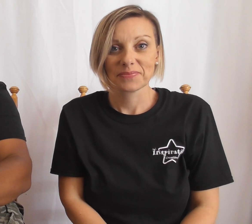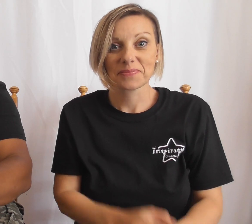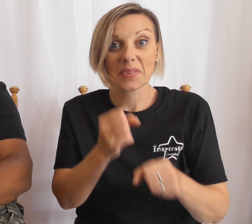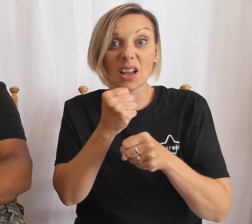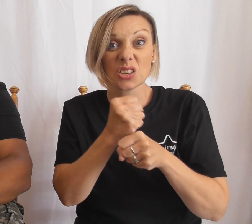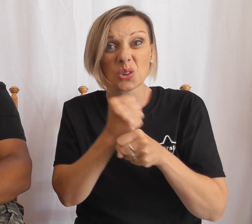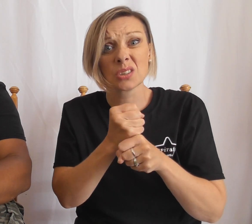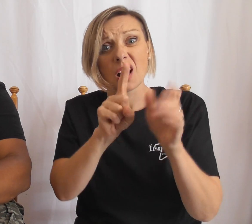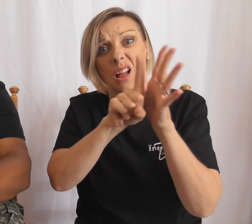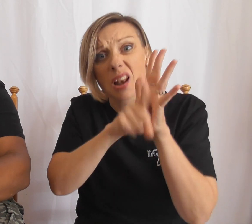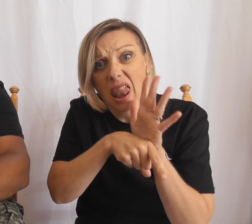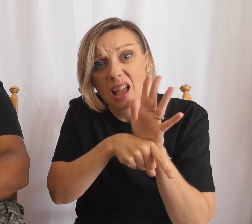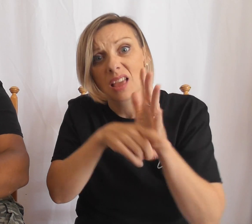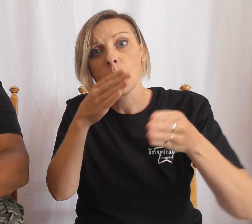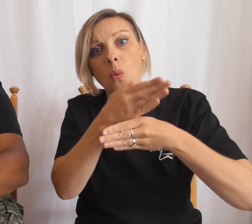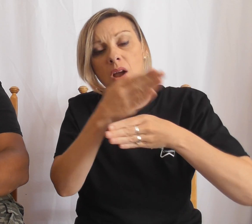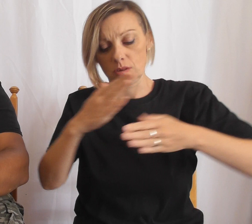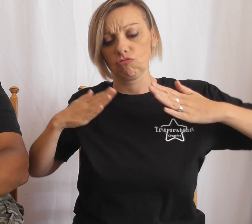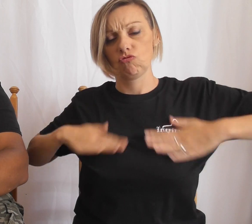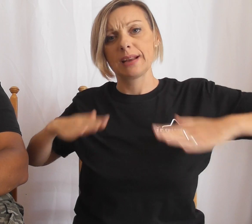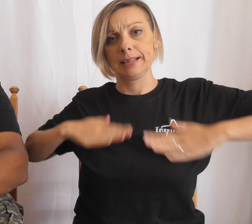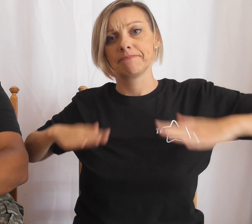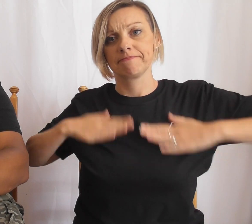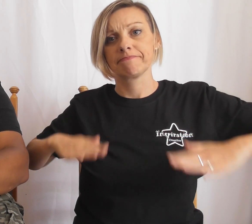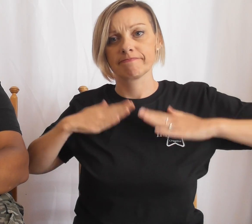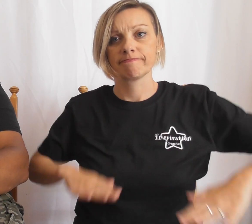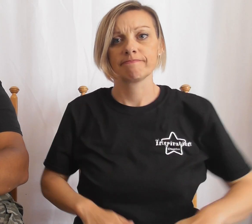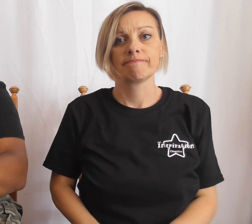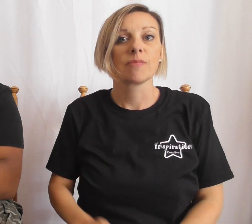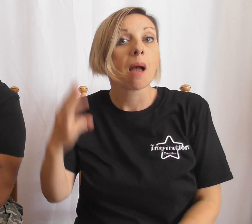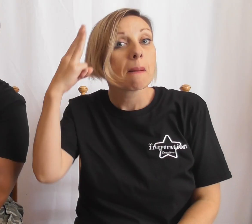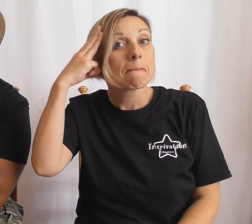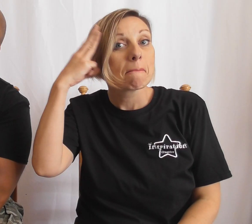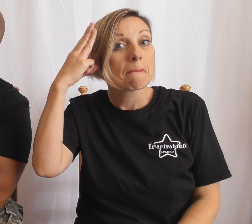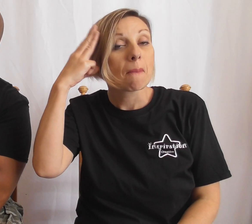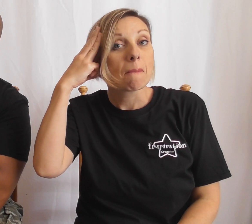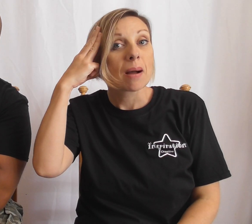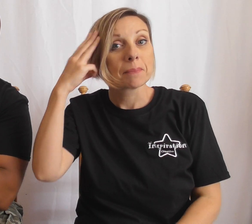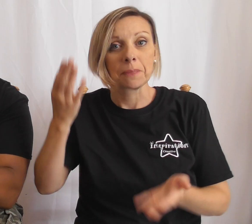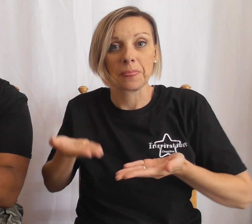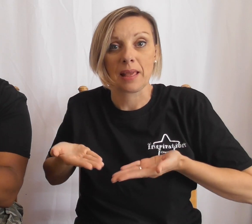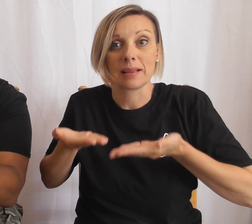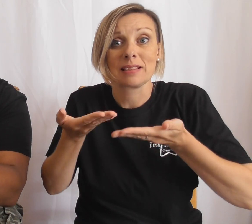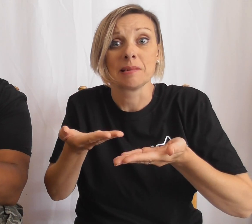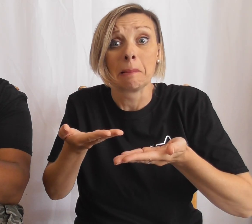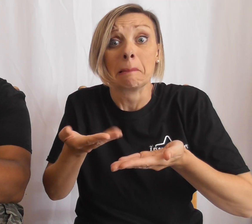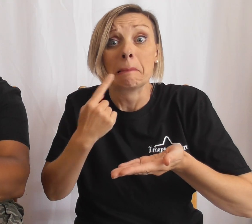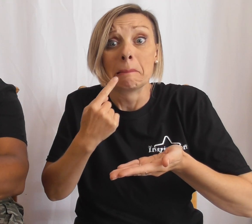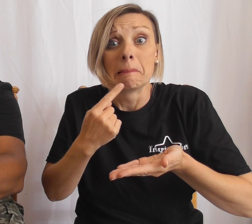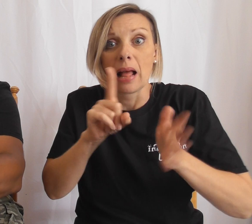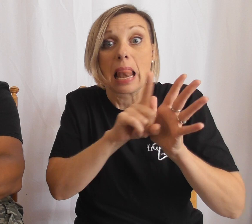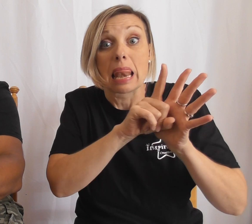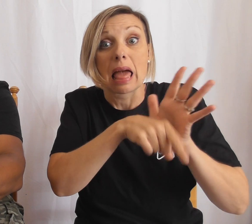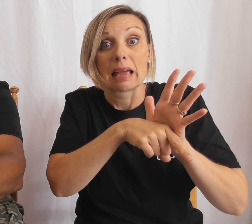George is late for work. He's getting ready. His mum's giving him, she's telling him he's late, and